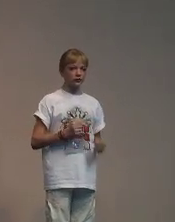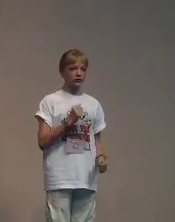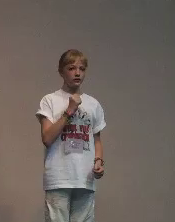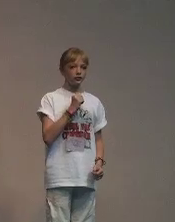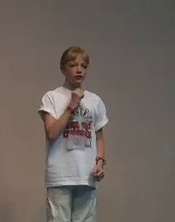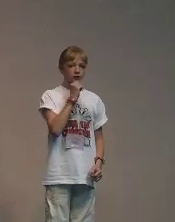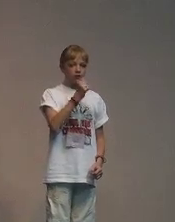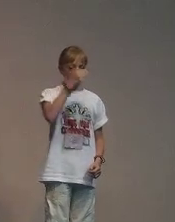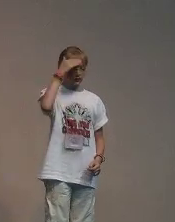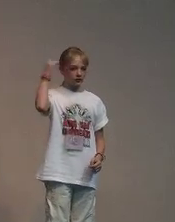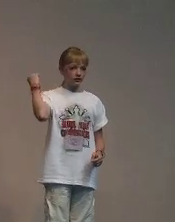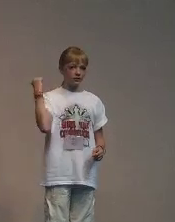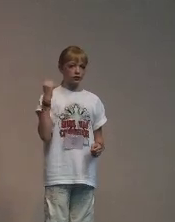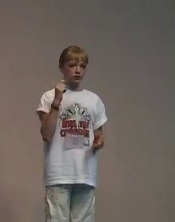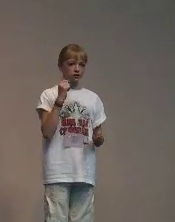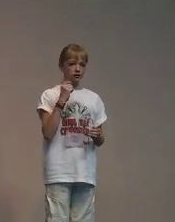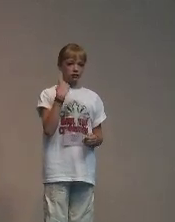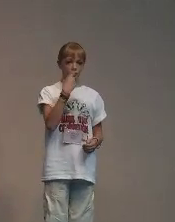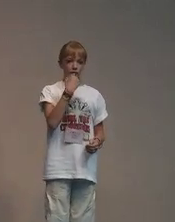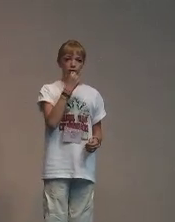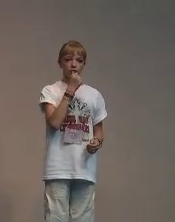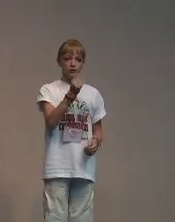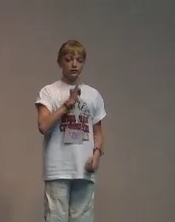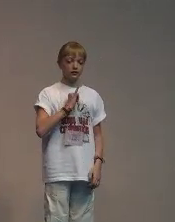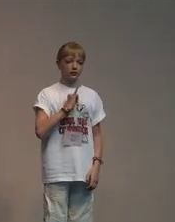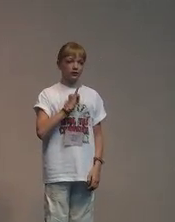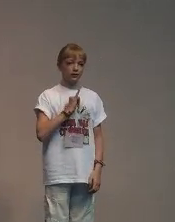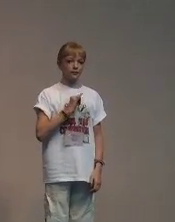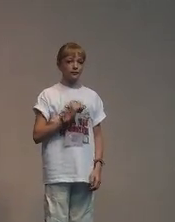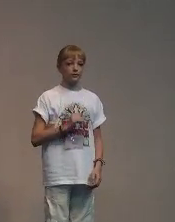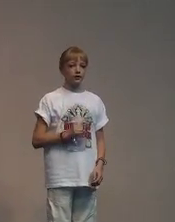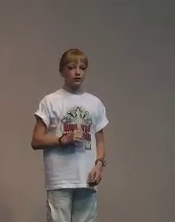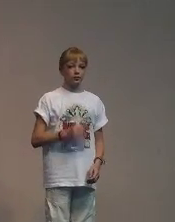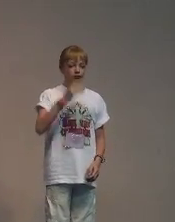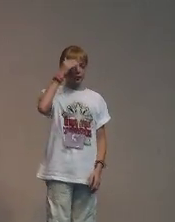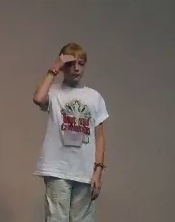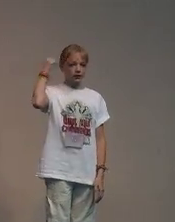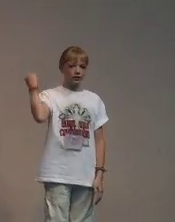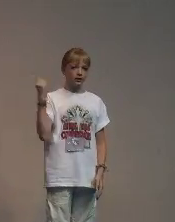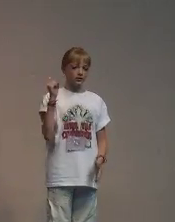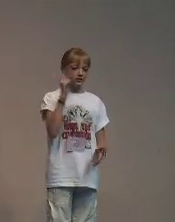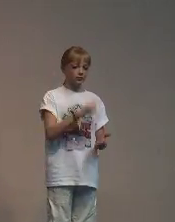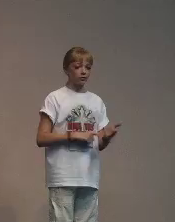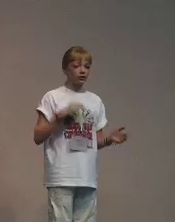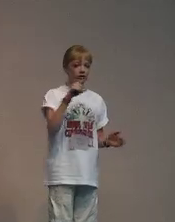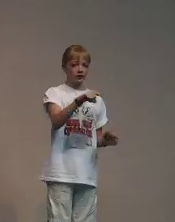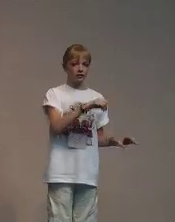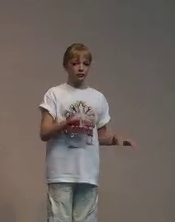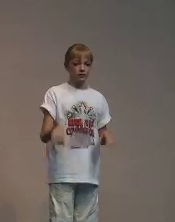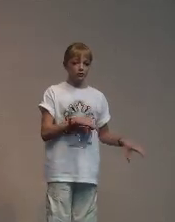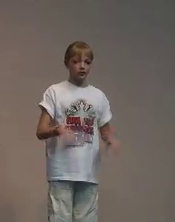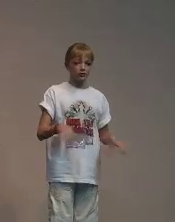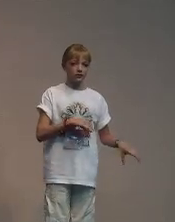And because of who I am, but because of what you've done